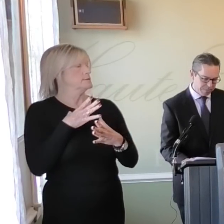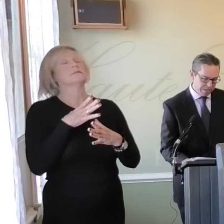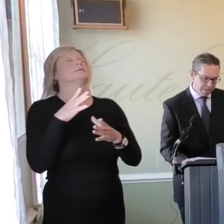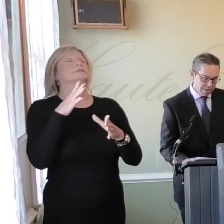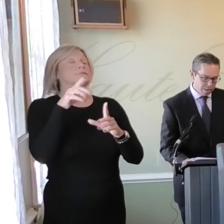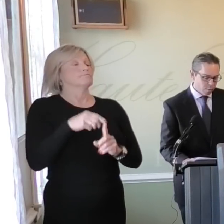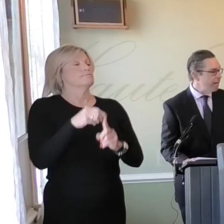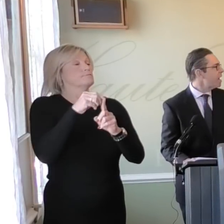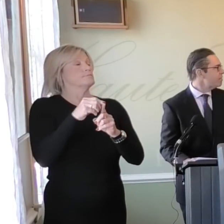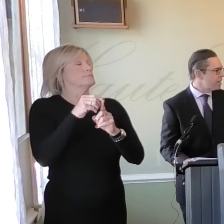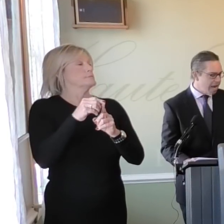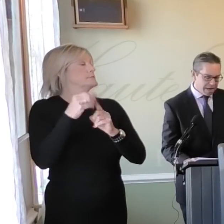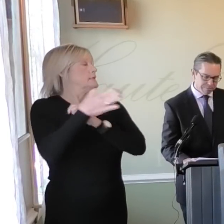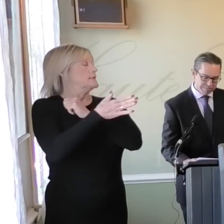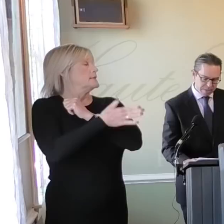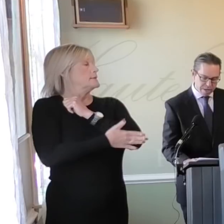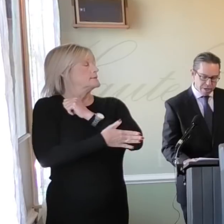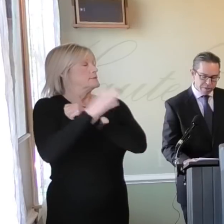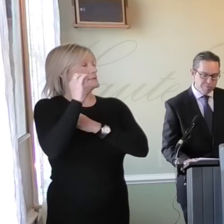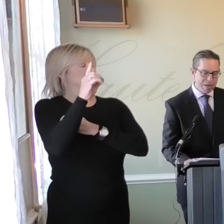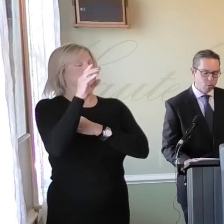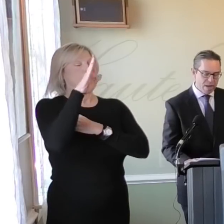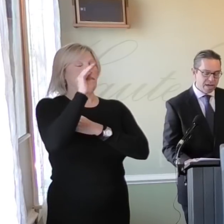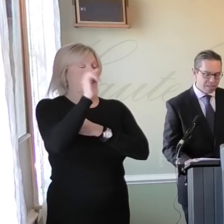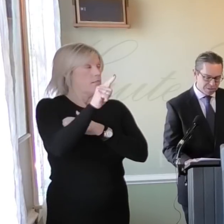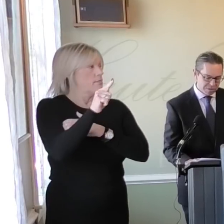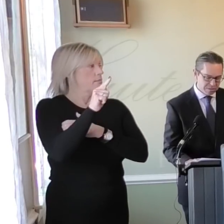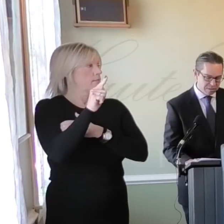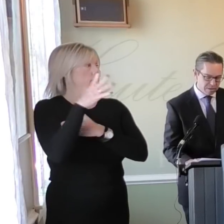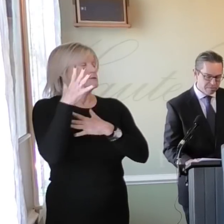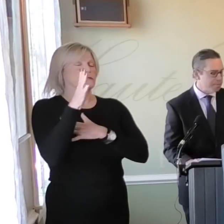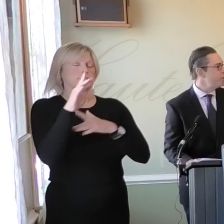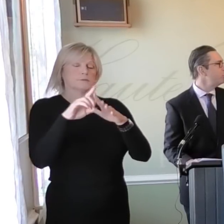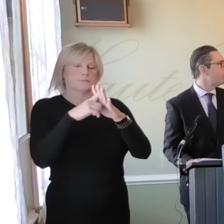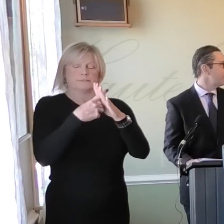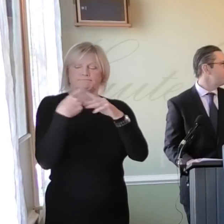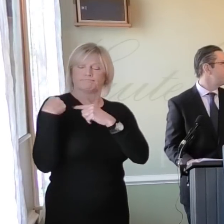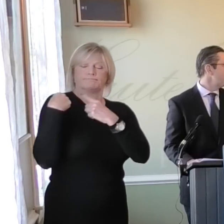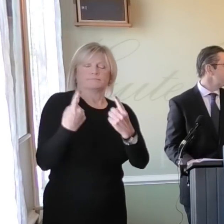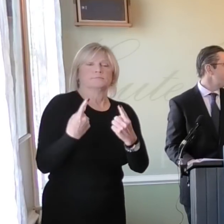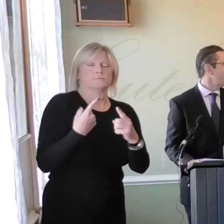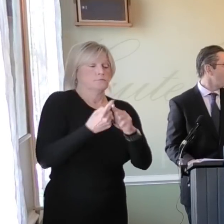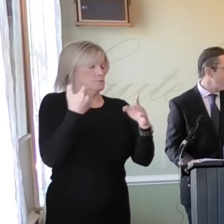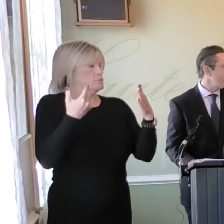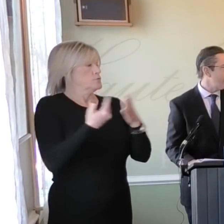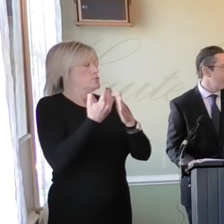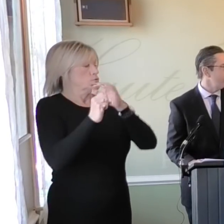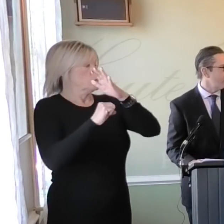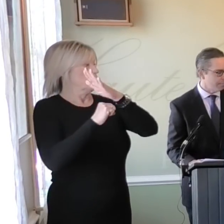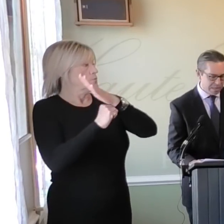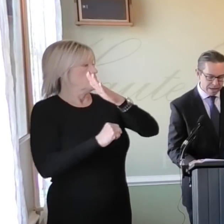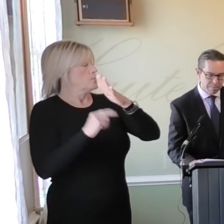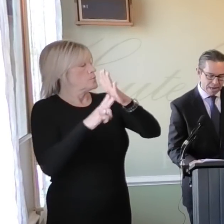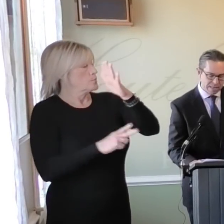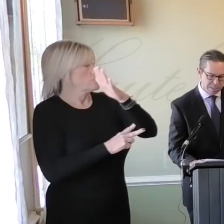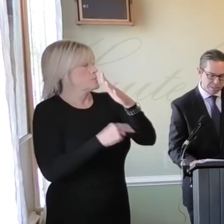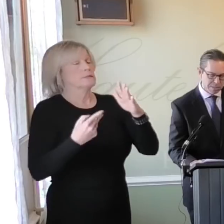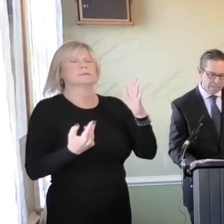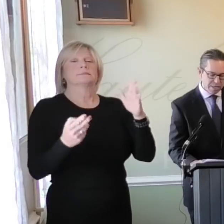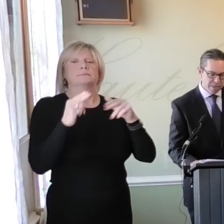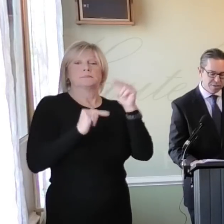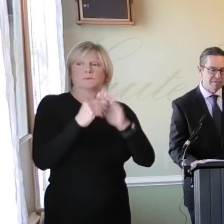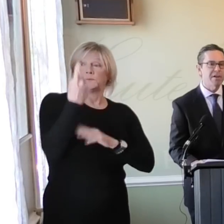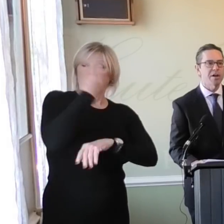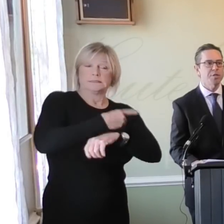Ball. Right out of the gate, you've been with us from the new bridge built in one day on Midnight